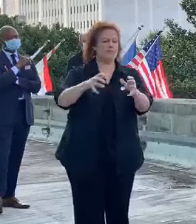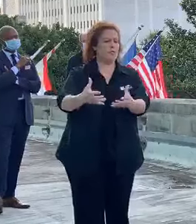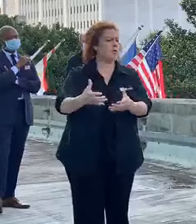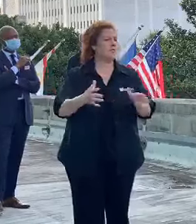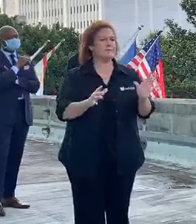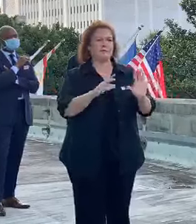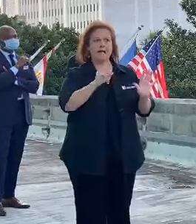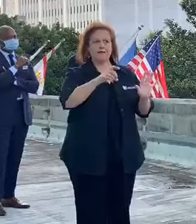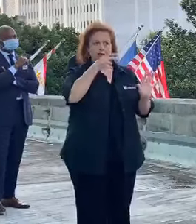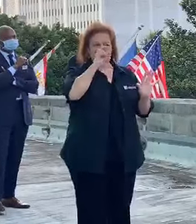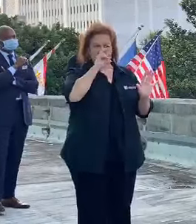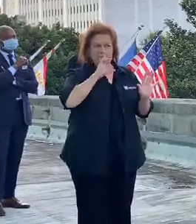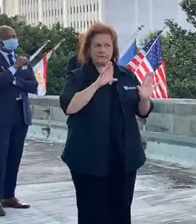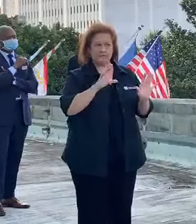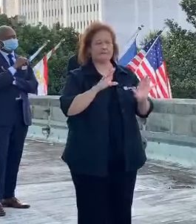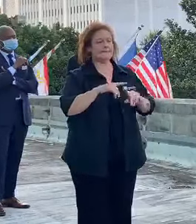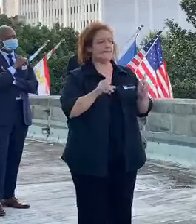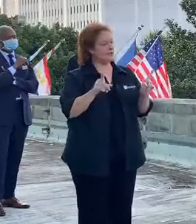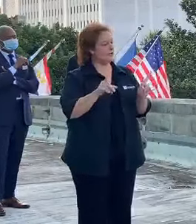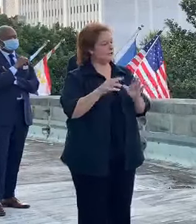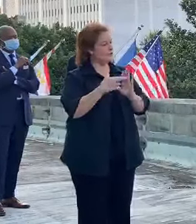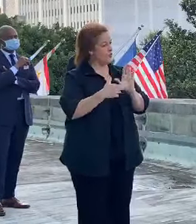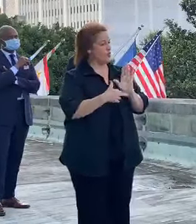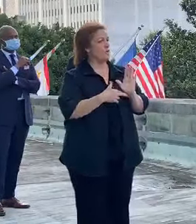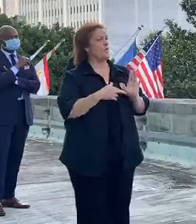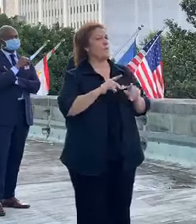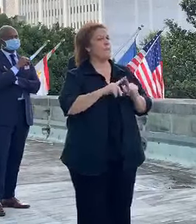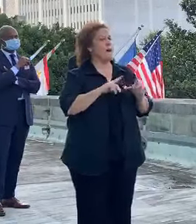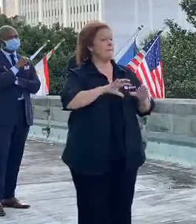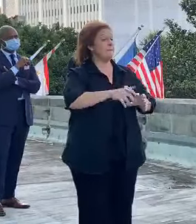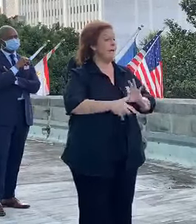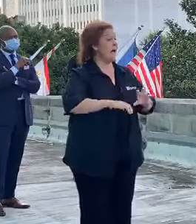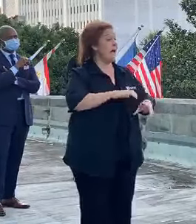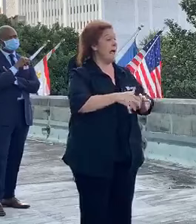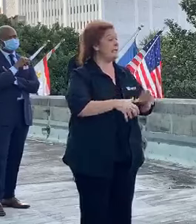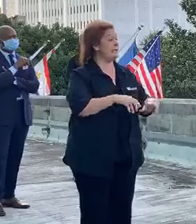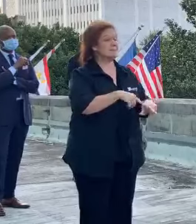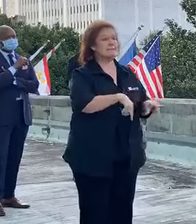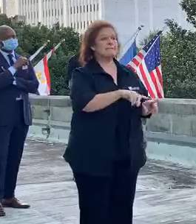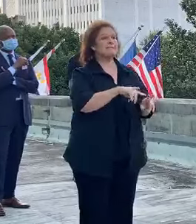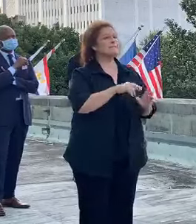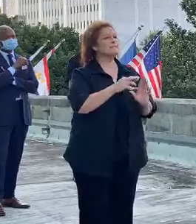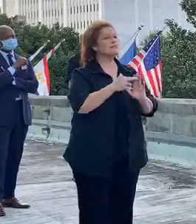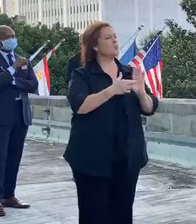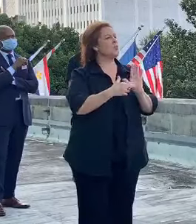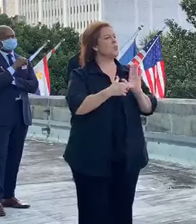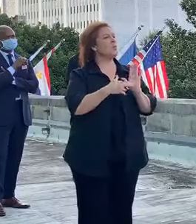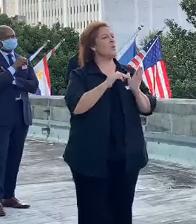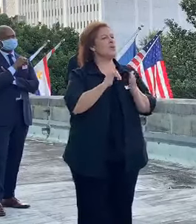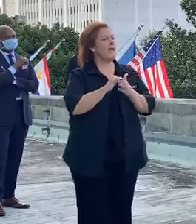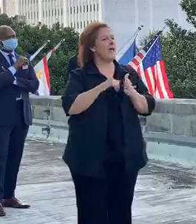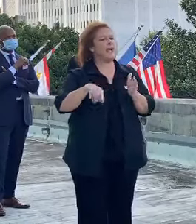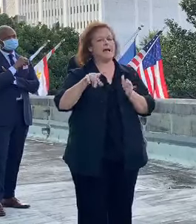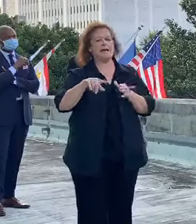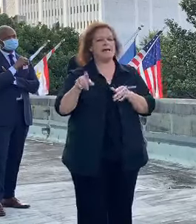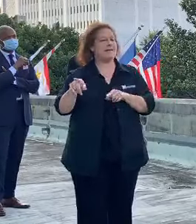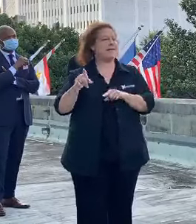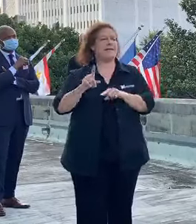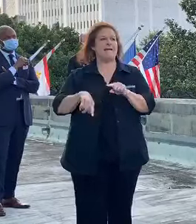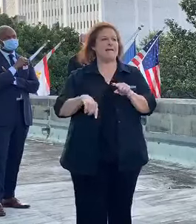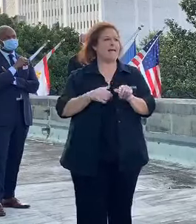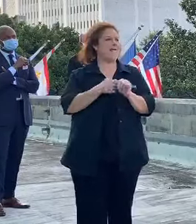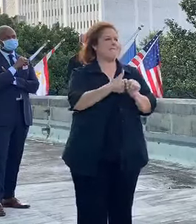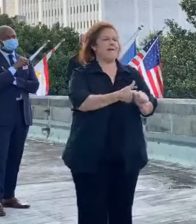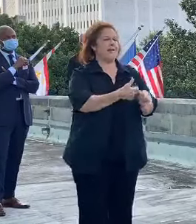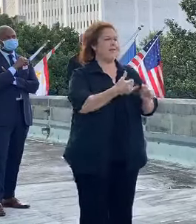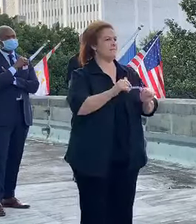get familiar with them. But in regards to a massage, those are guidelines that a masseuse would not be able to